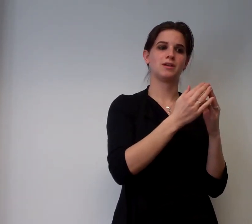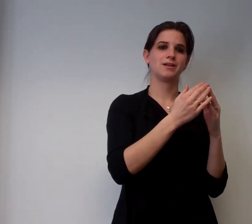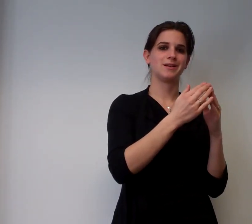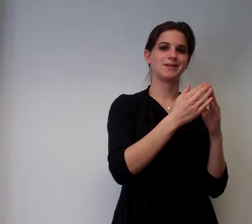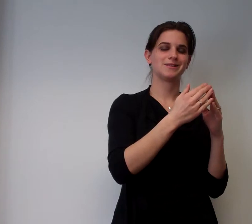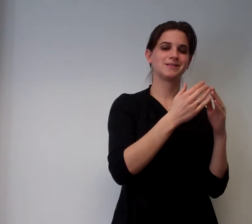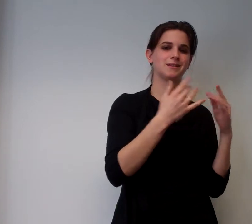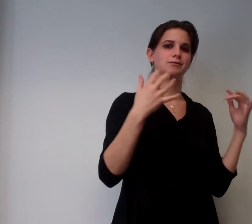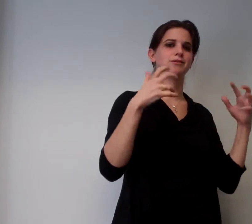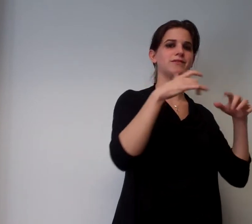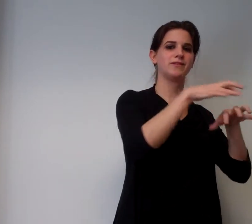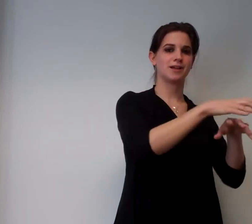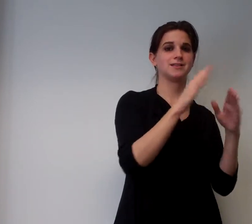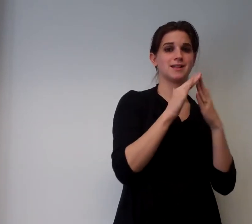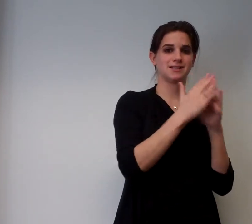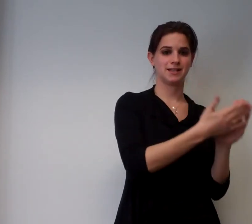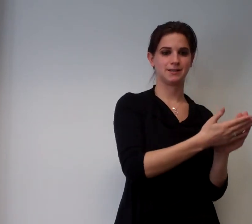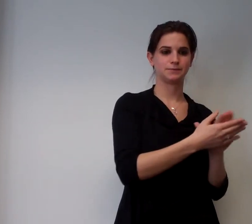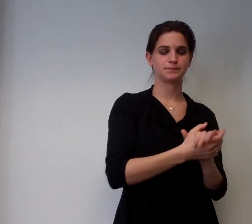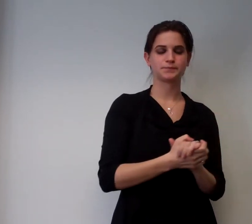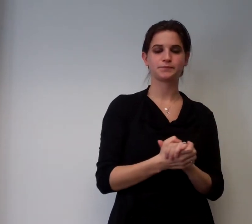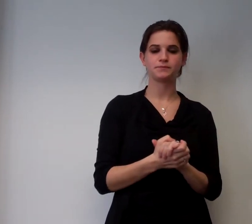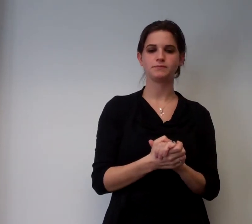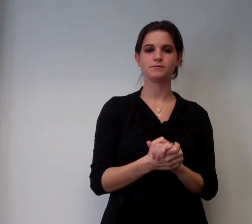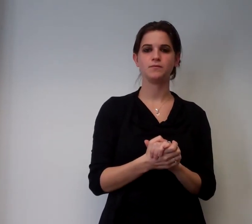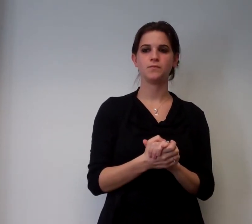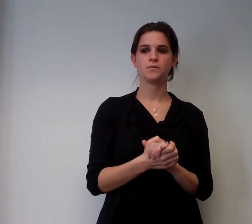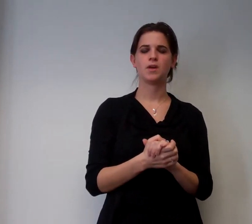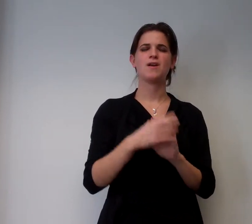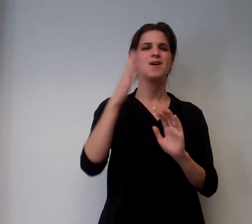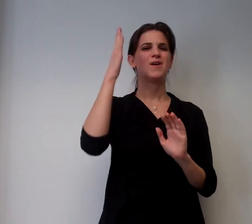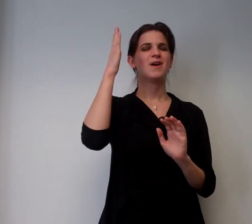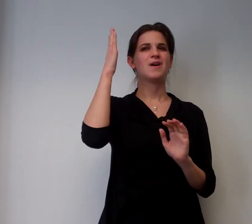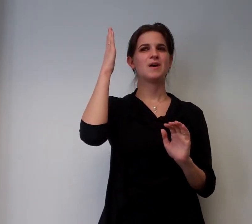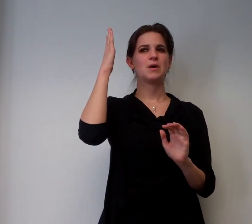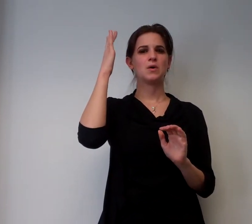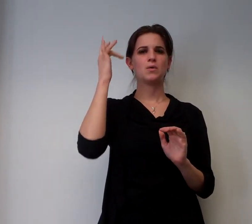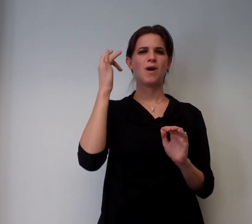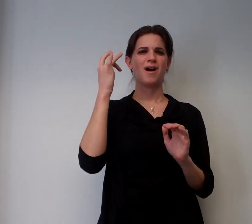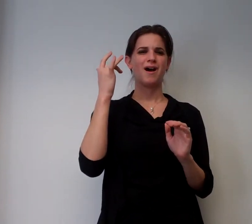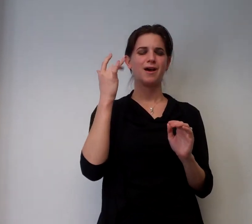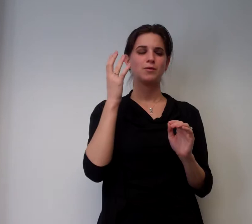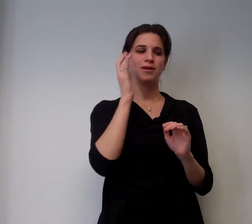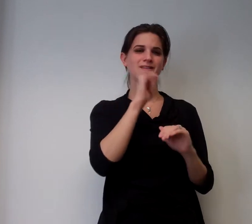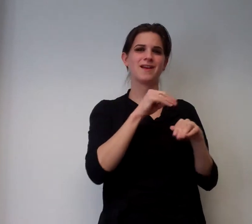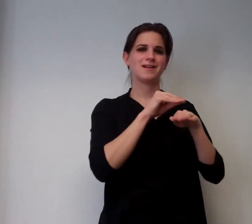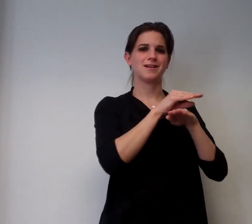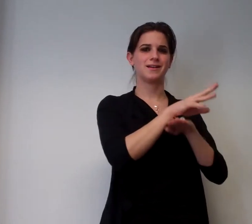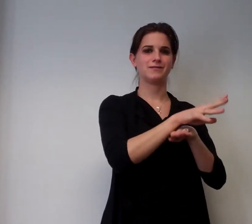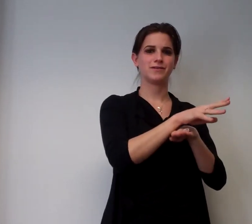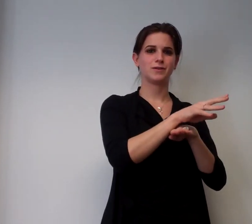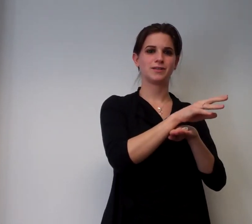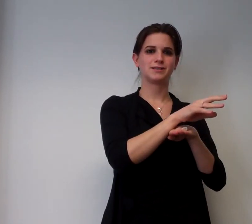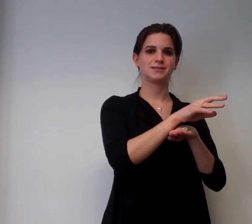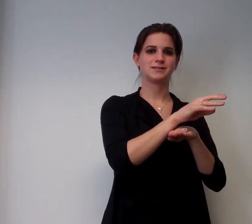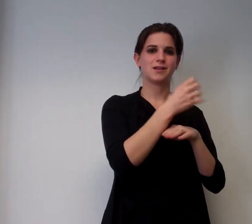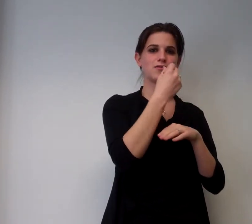would living in cities make them more likely to begin this revolution for civil rights? They're